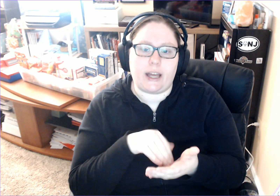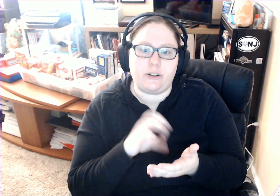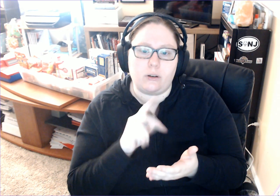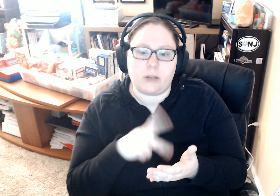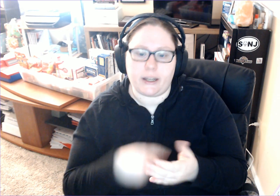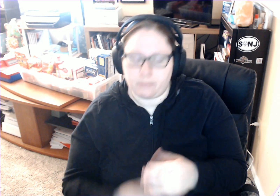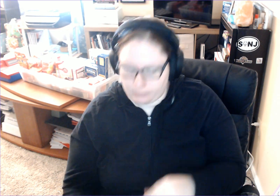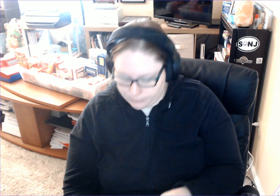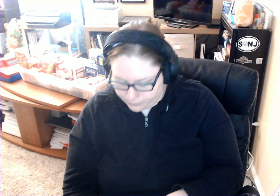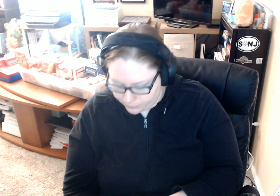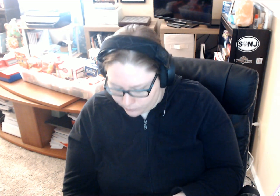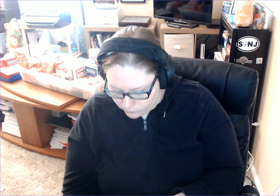okay?